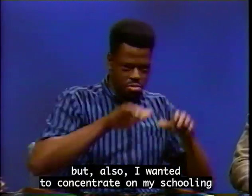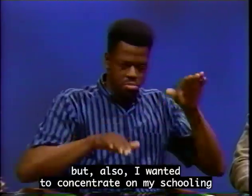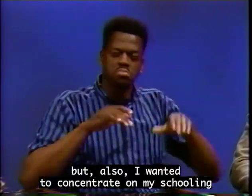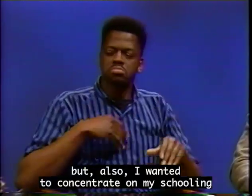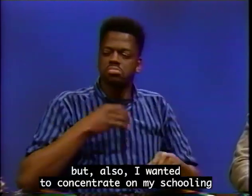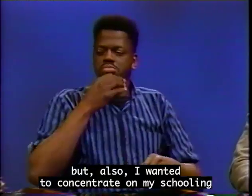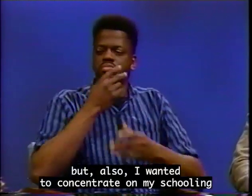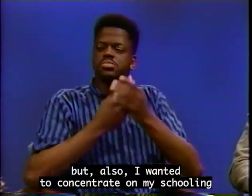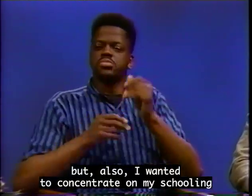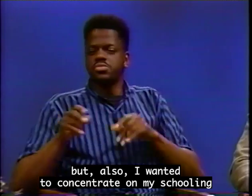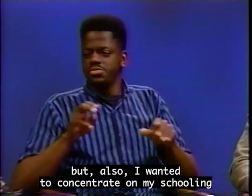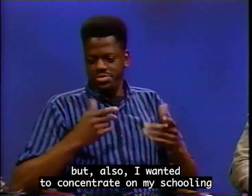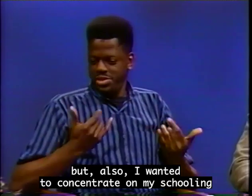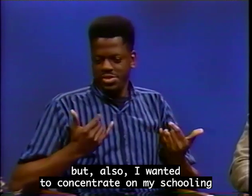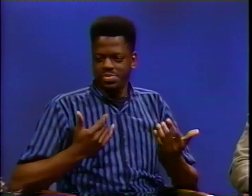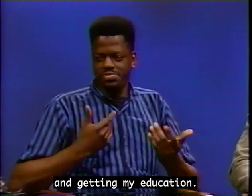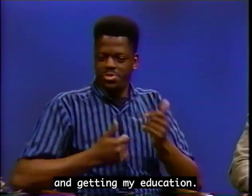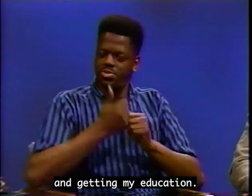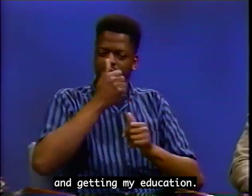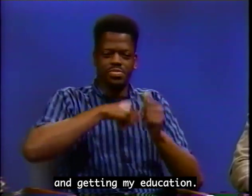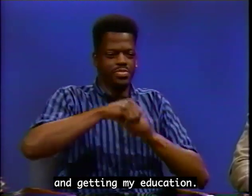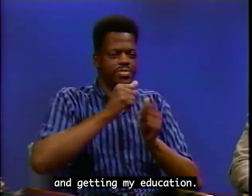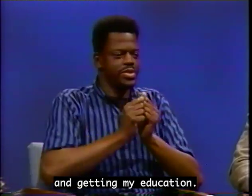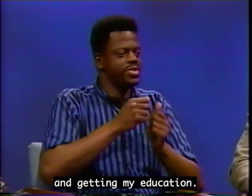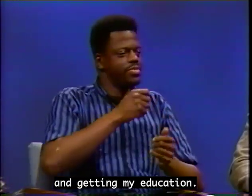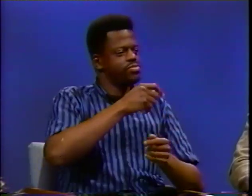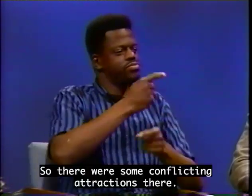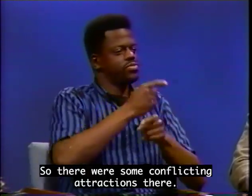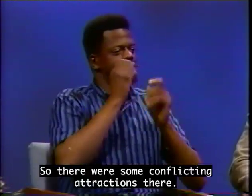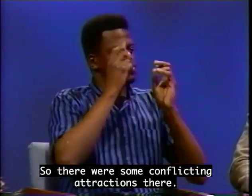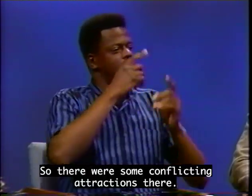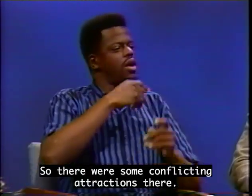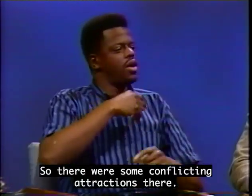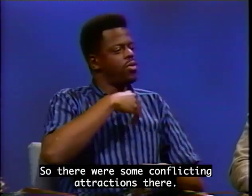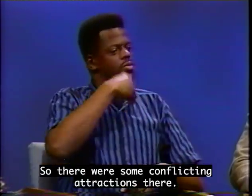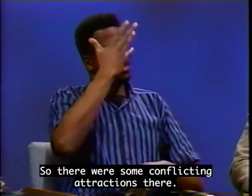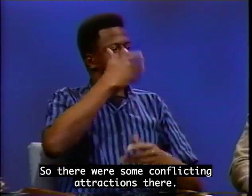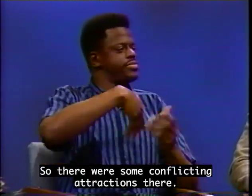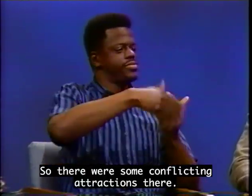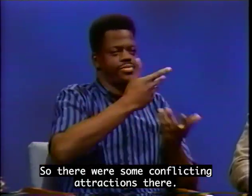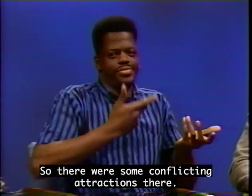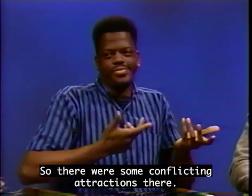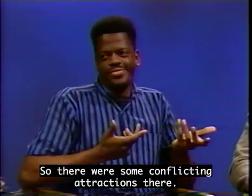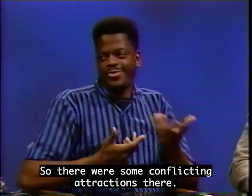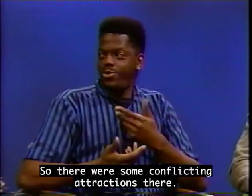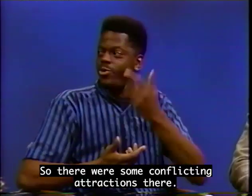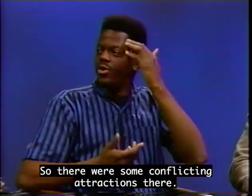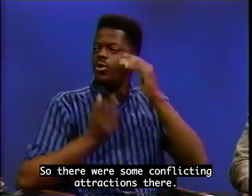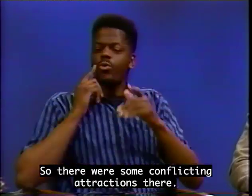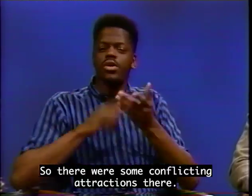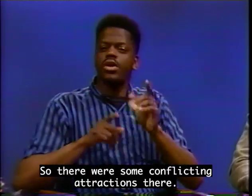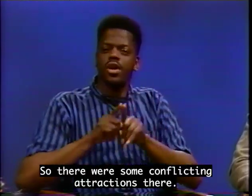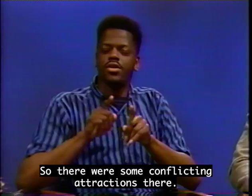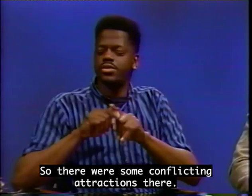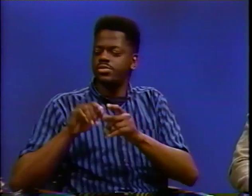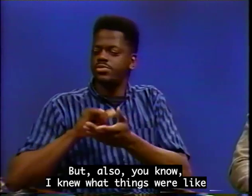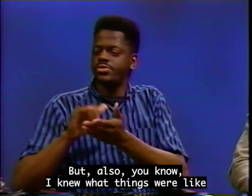wanted to concentrate on my schooling and getting my education. So there were some conflicting attractions there.